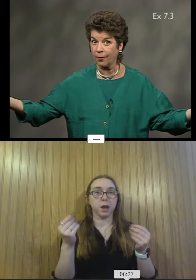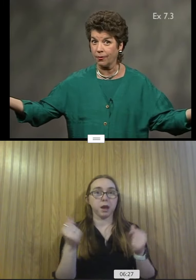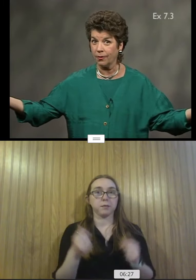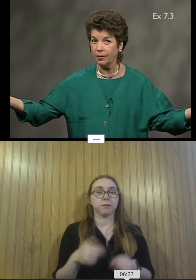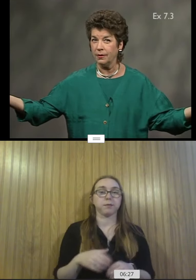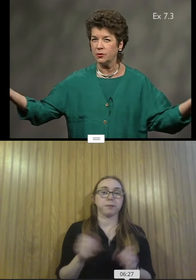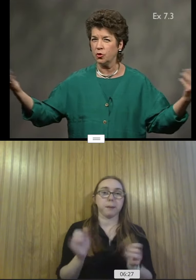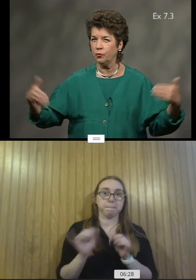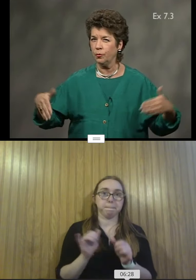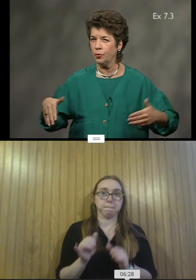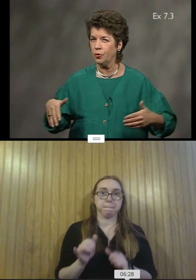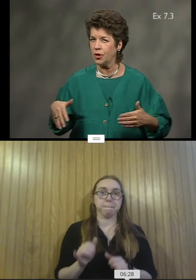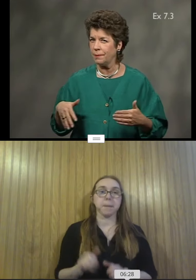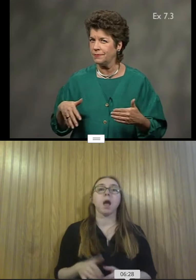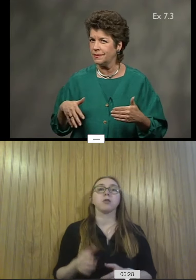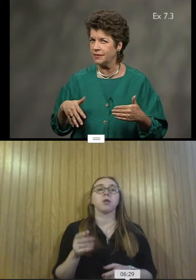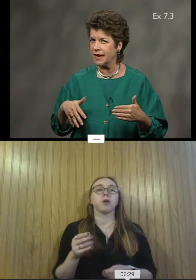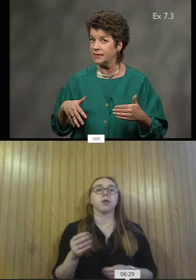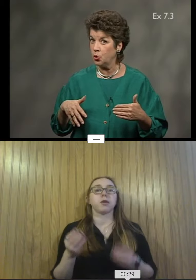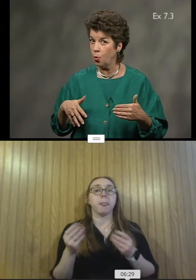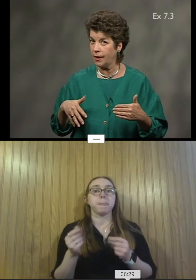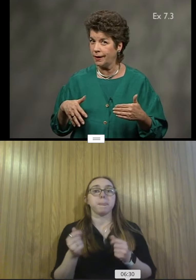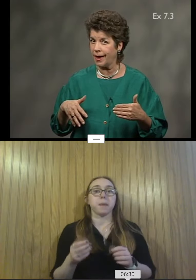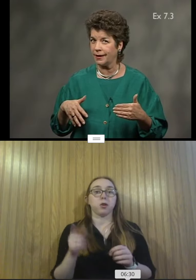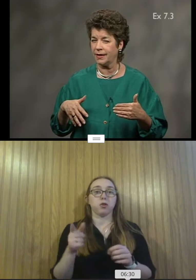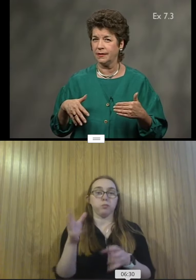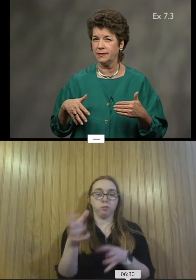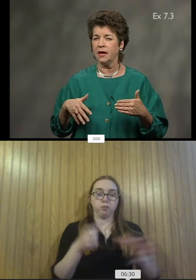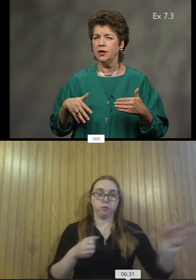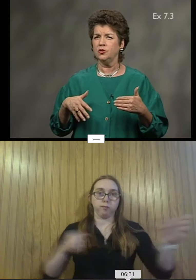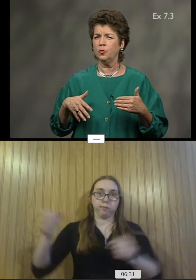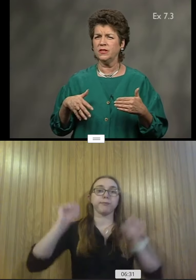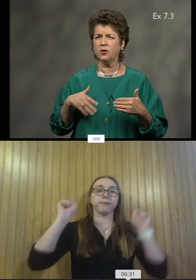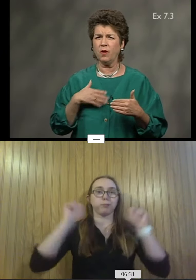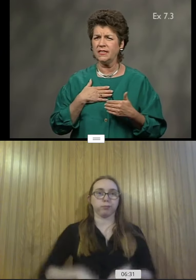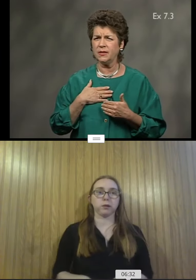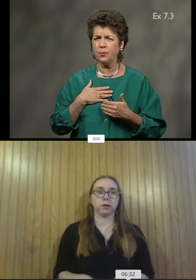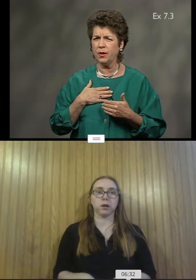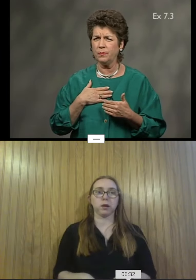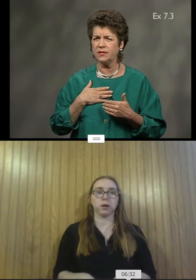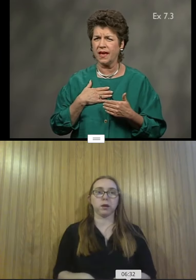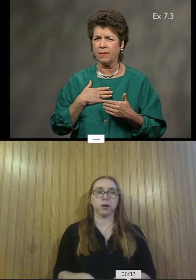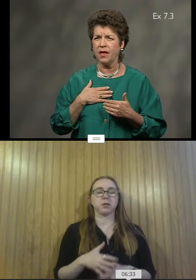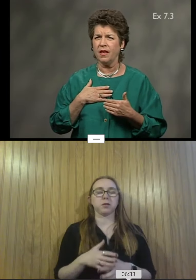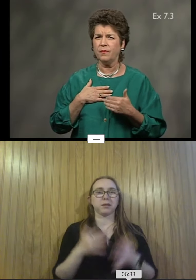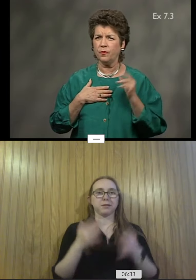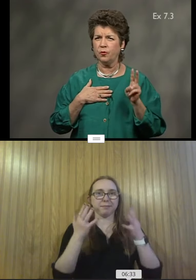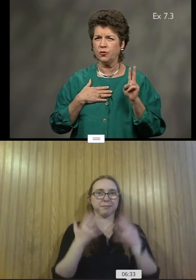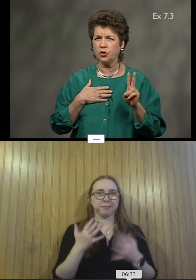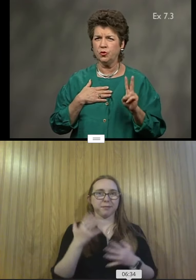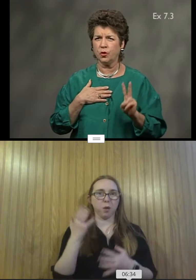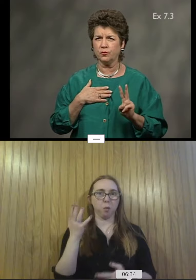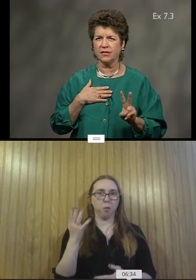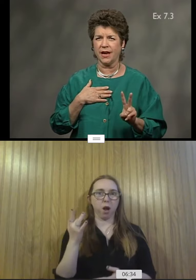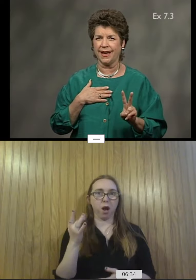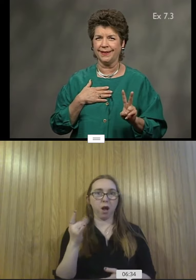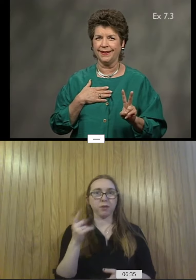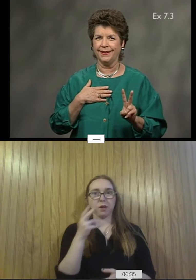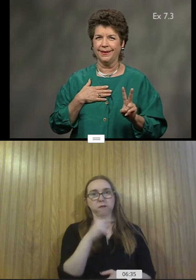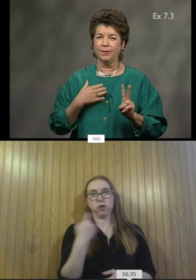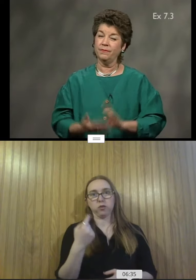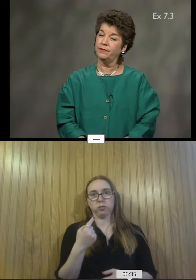acquire. So children were gems in those days, and you wanted a lot of kids. So it was a great disappointment to them that their first 2 daughters